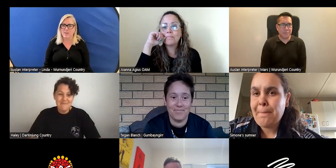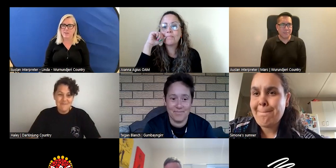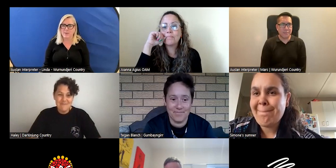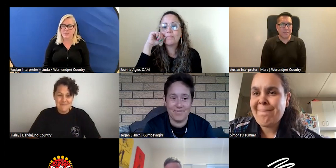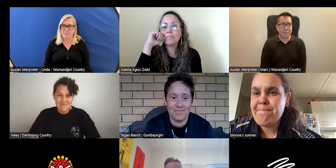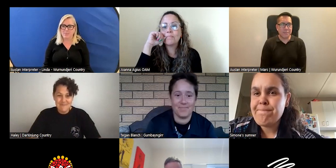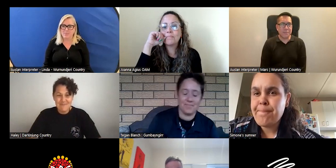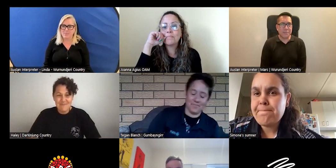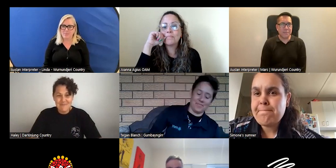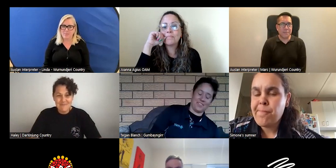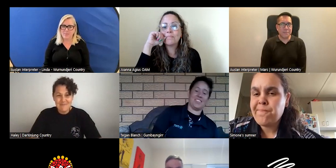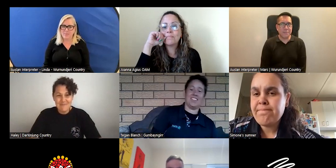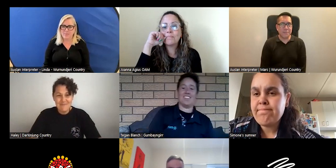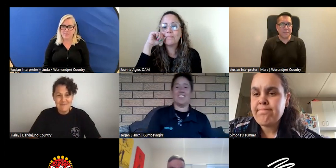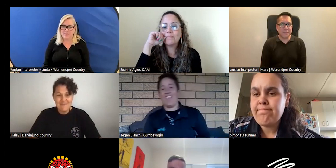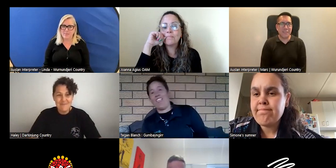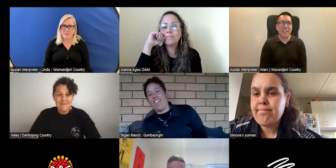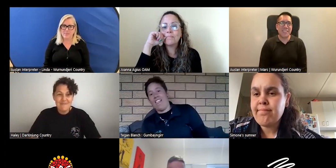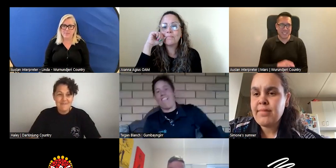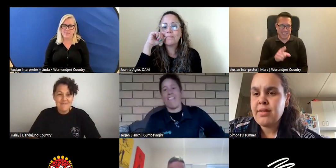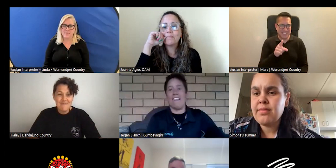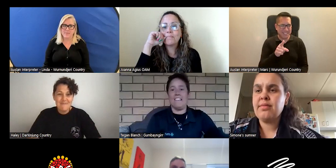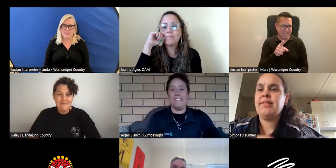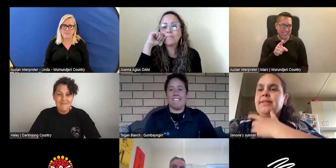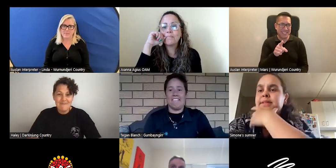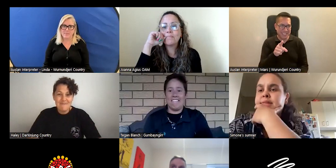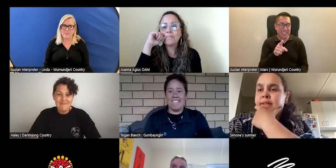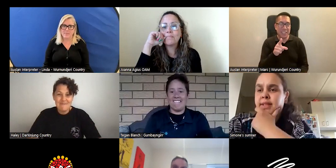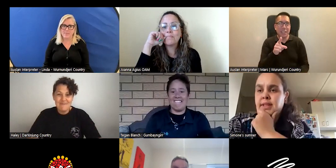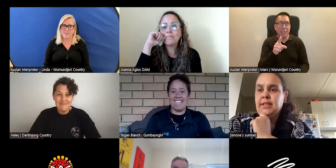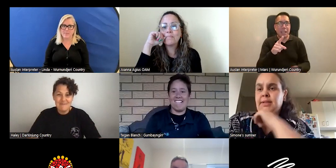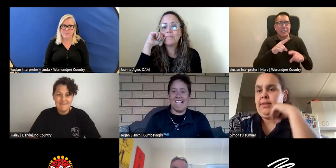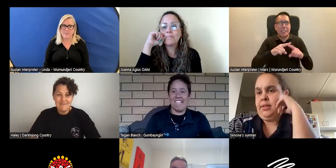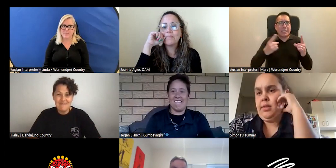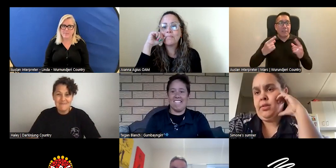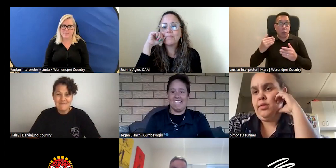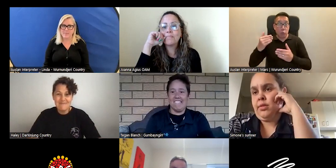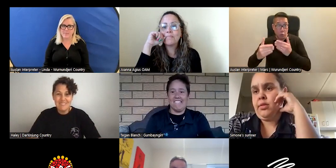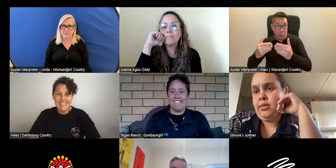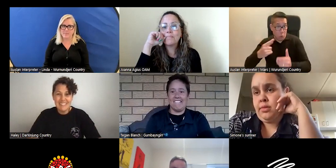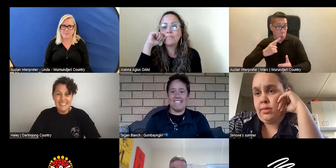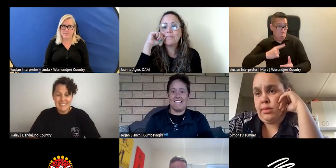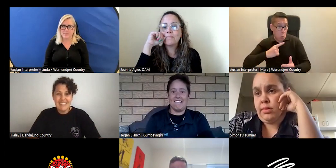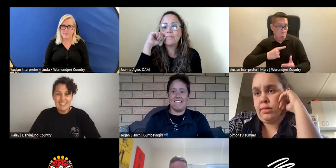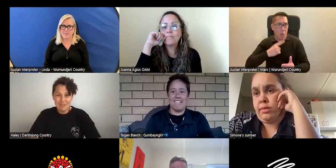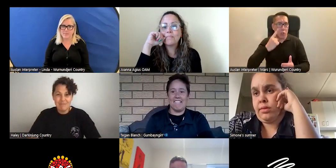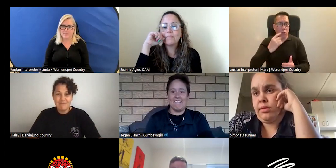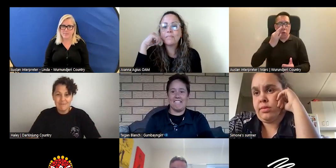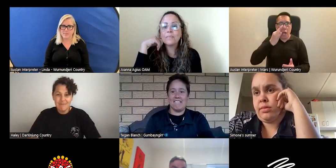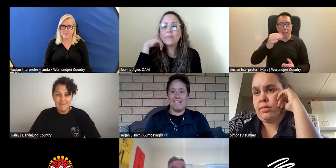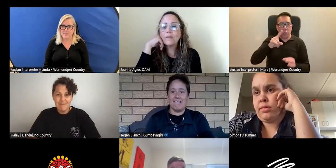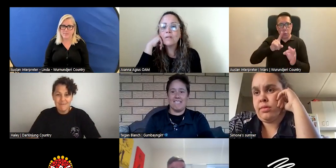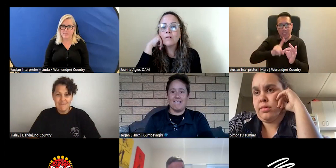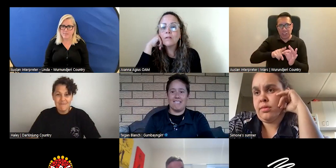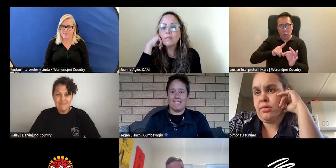vote. Yeah, it's a different process because we're trying to ask a question,